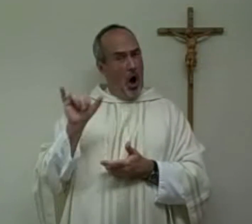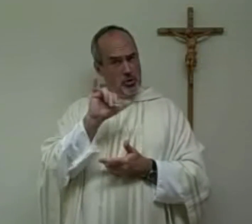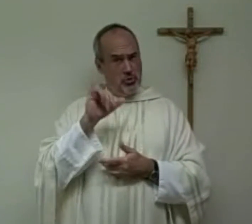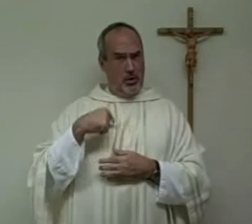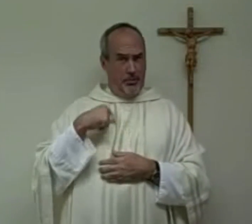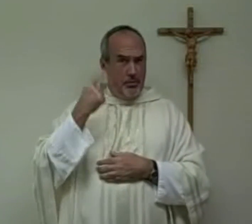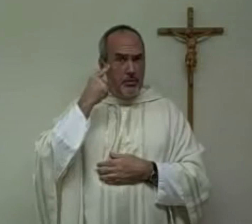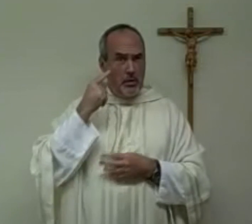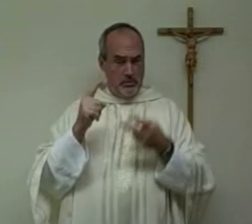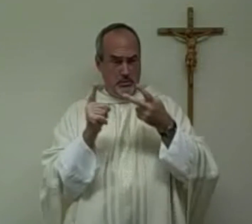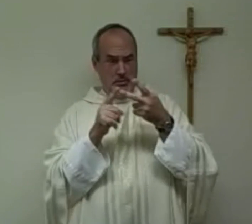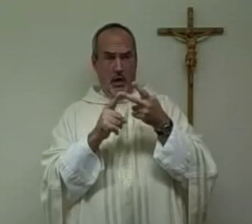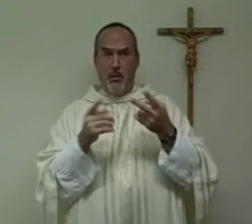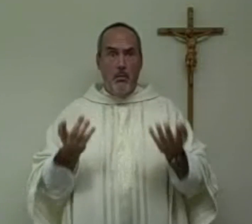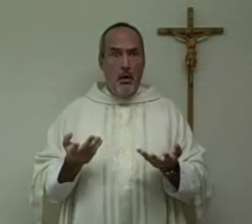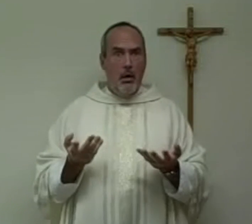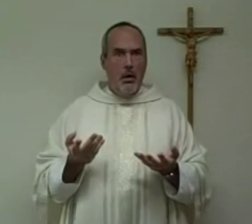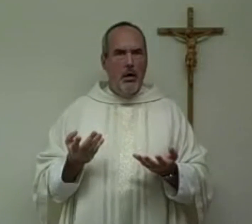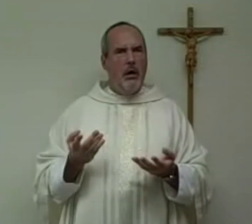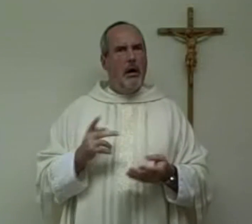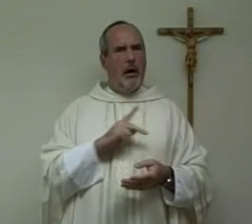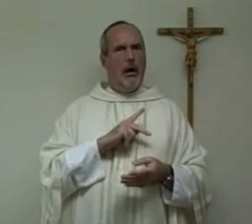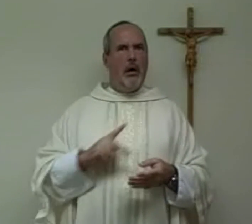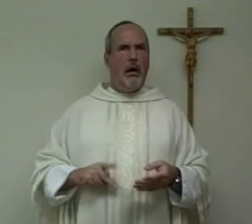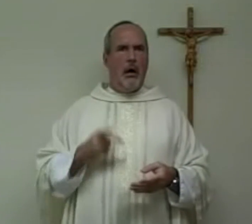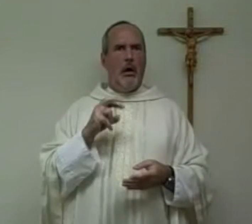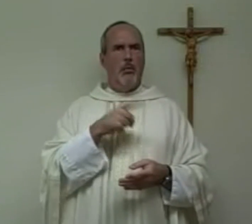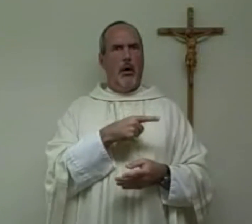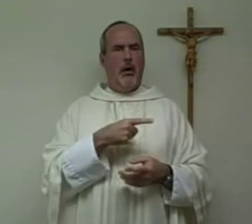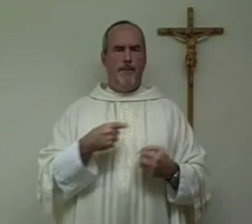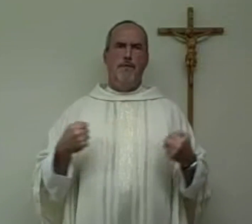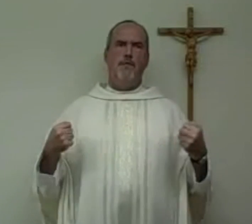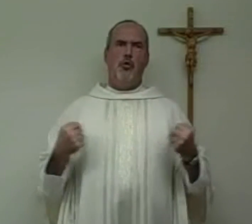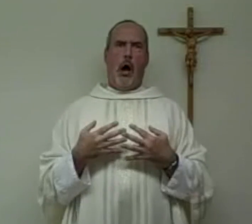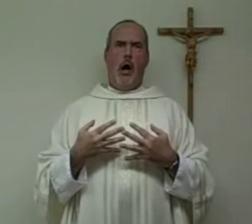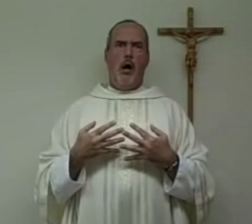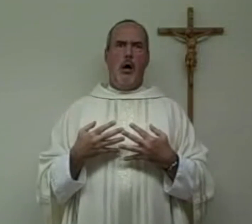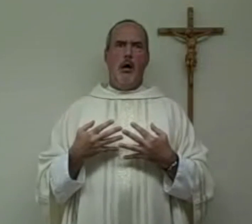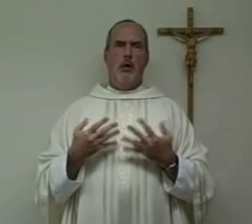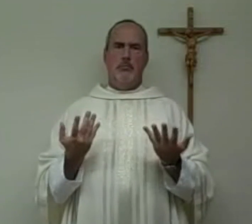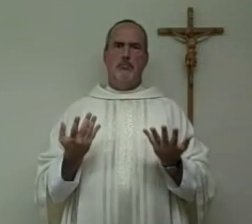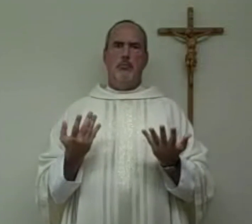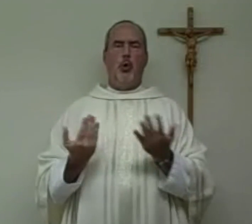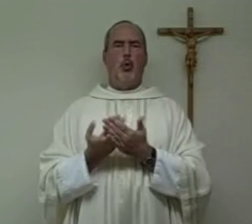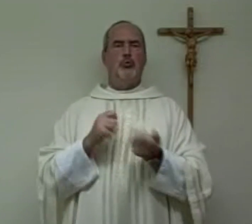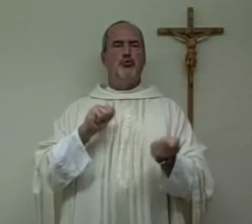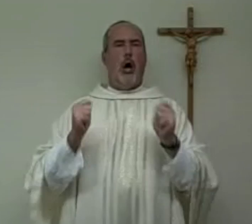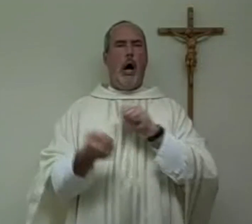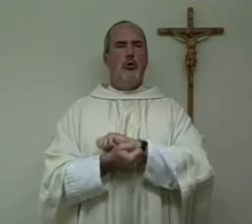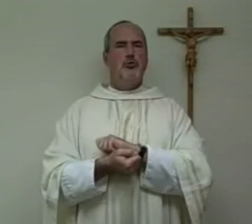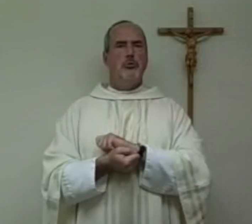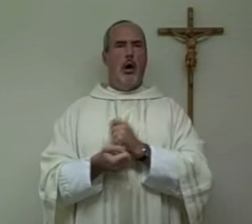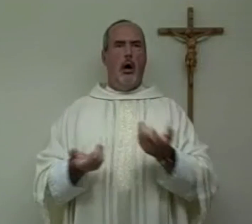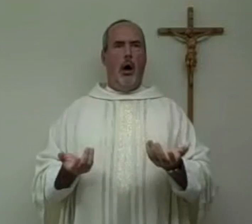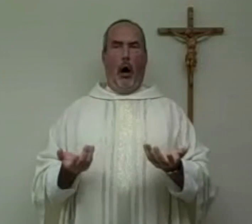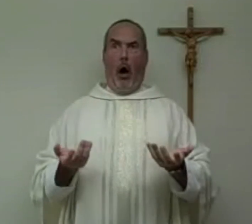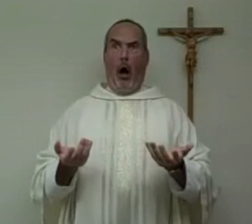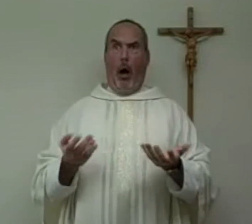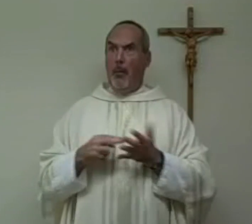sense of urgency about protecting his title. And the second reason